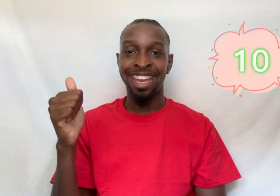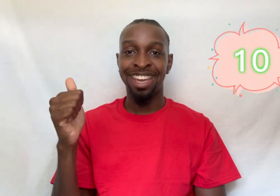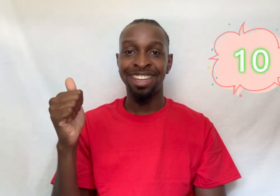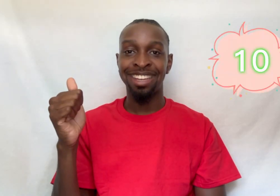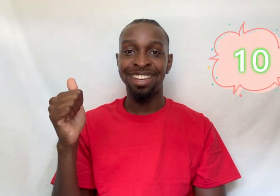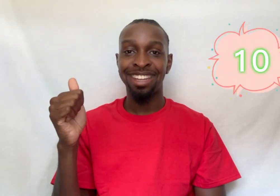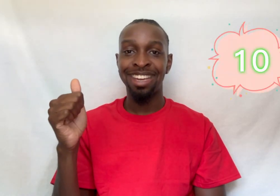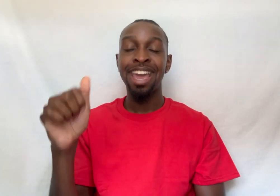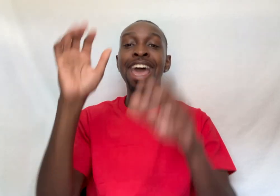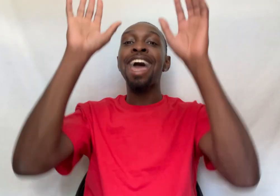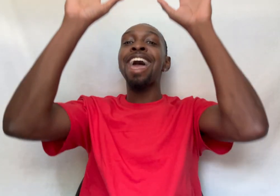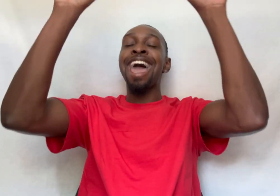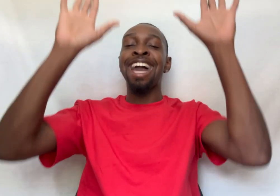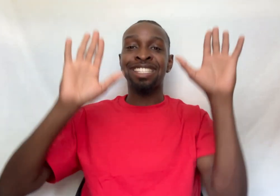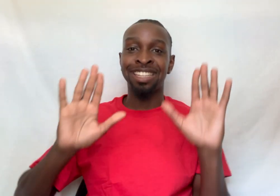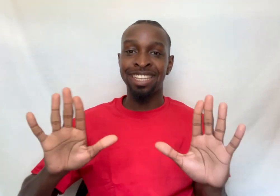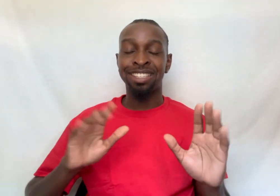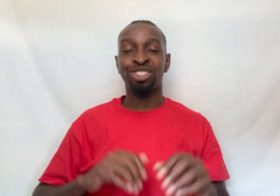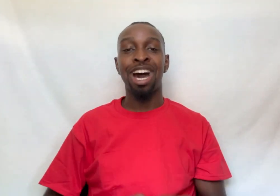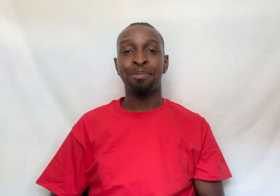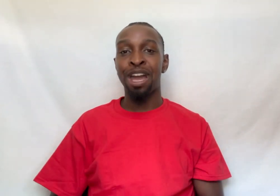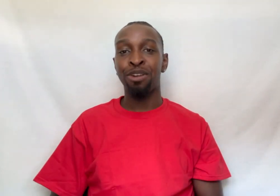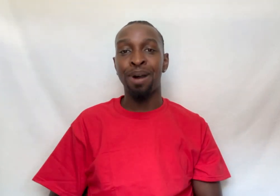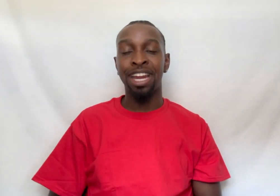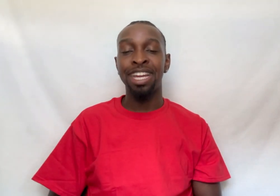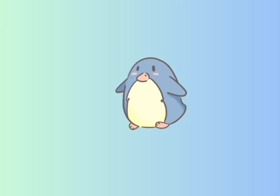10. Excellent job, everybody.